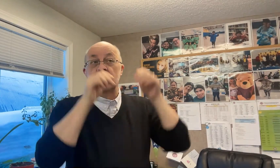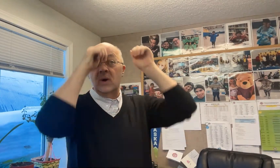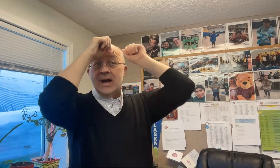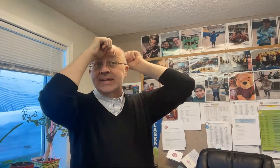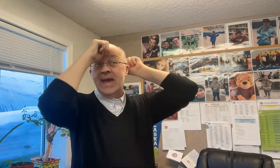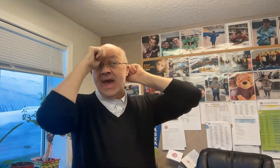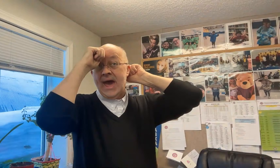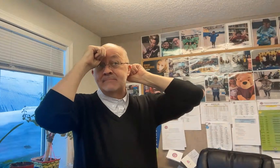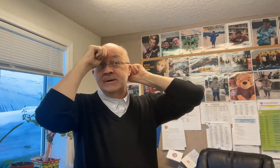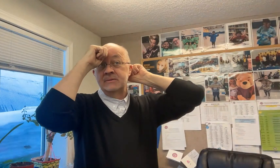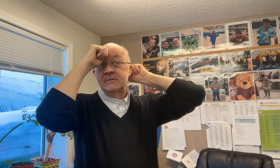a cap.